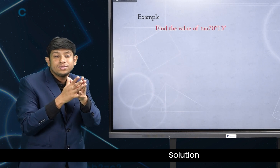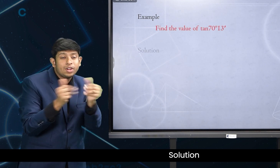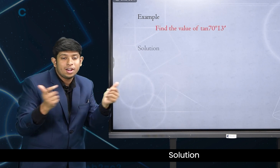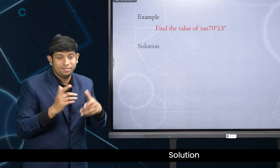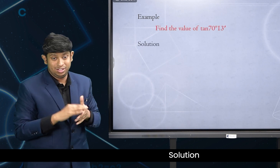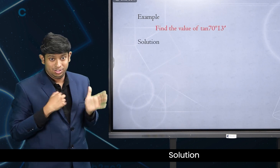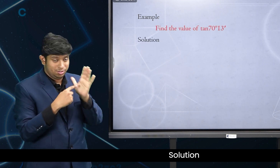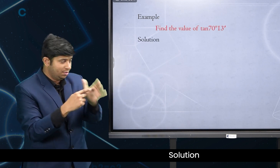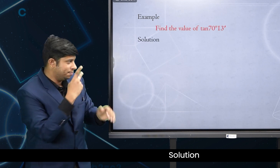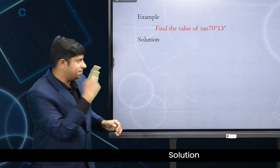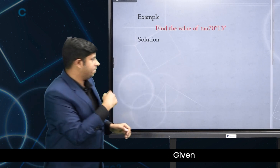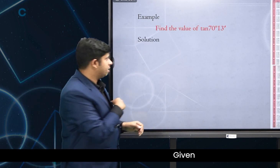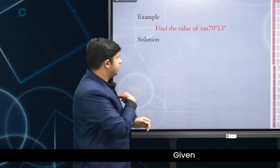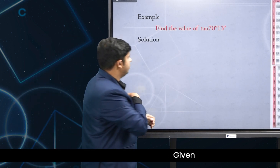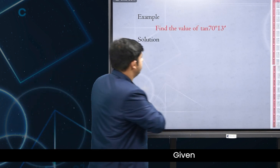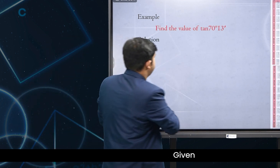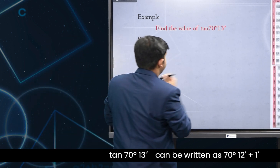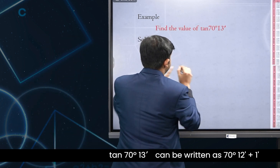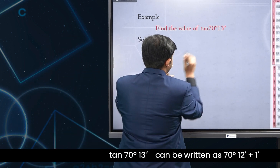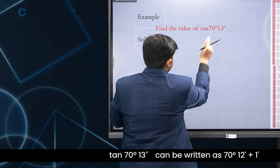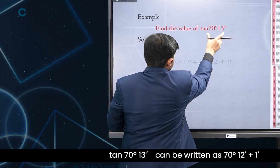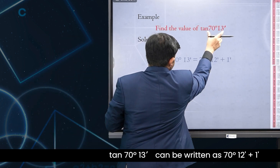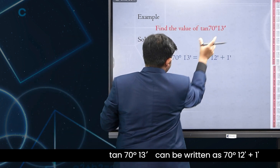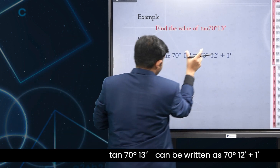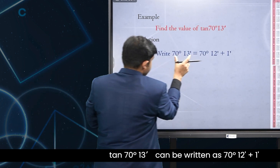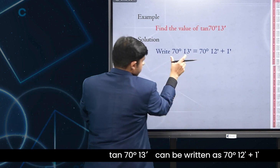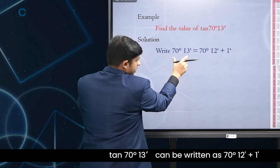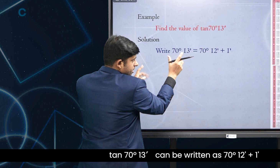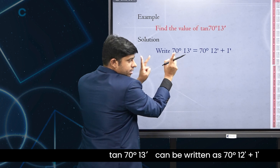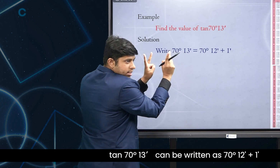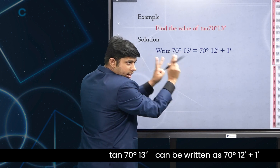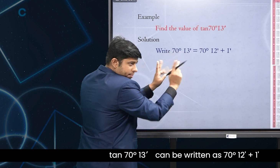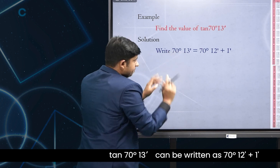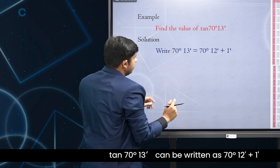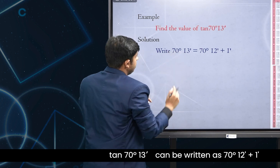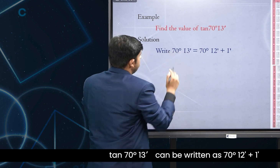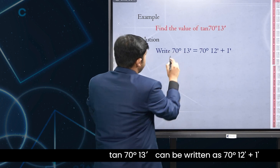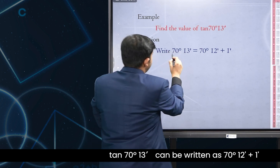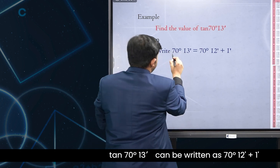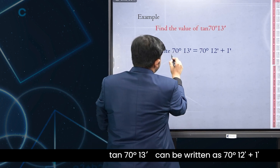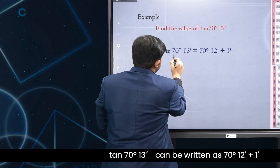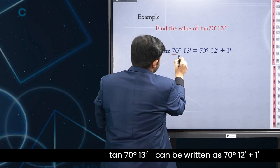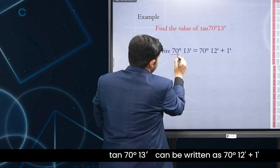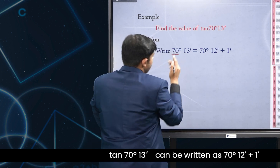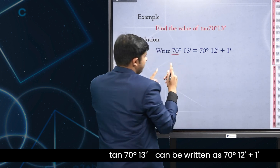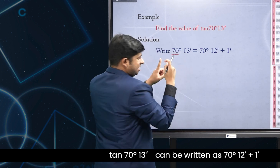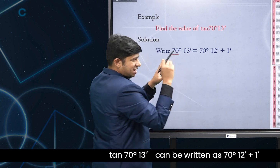Solution. Given tan 70 degrees 13 minutes can be written as 70 degrees 12 minutes plus 1